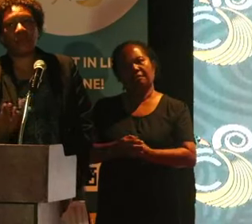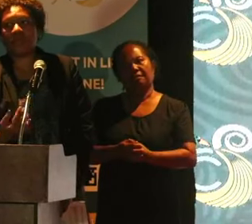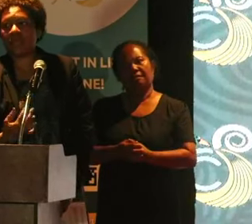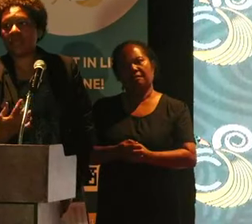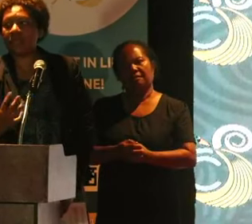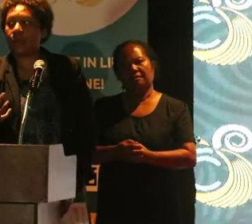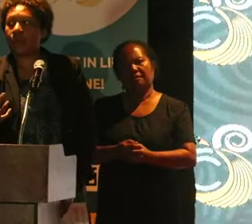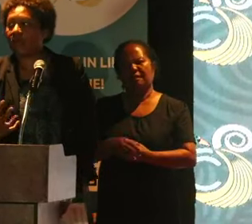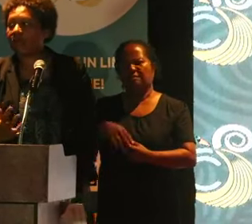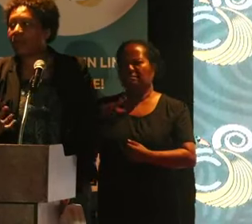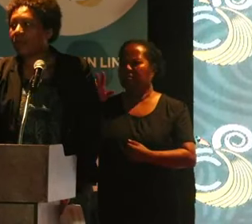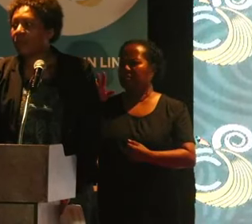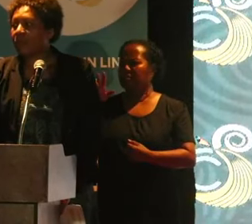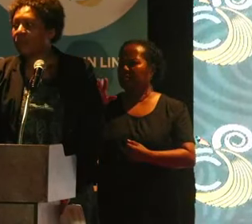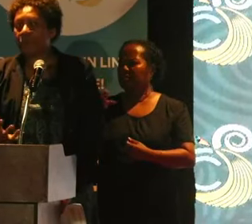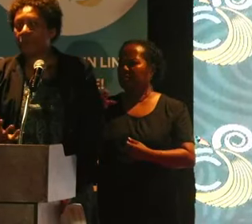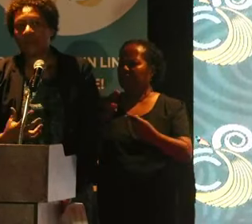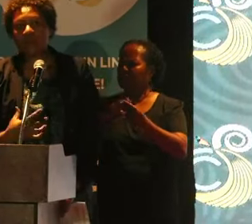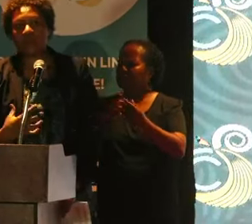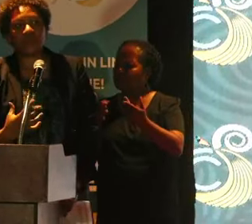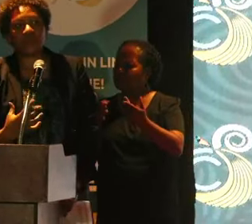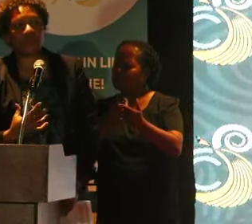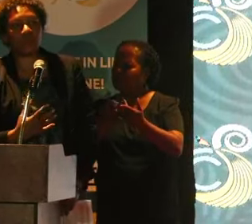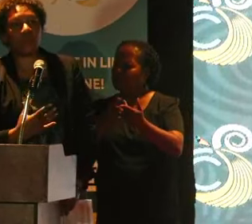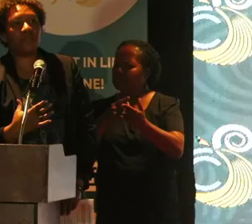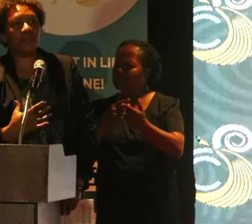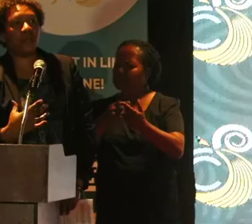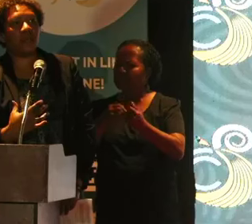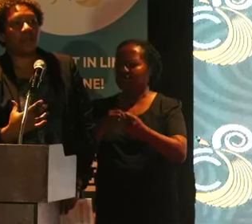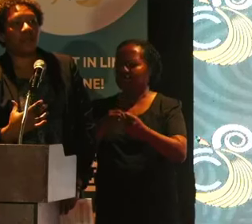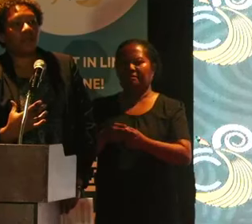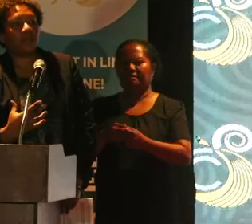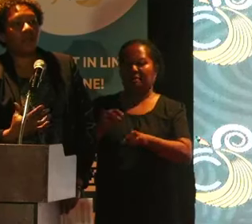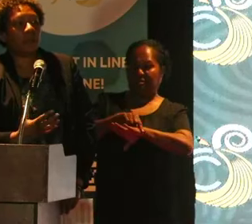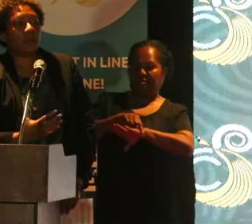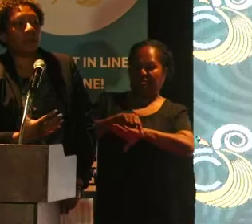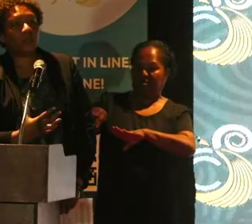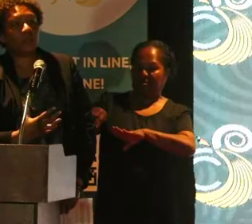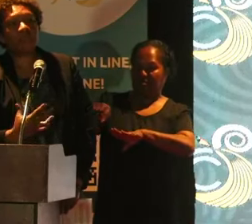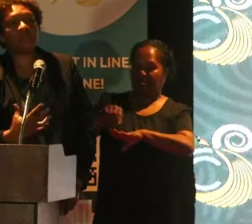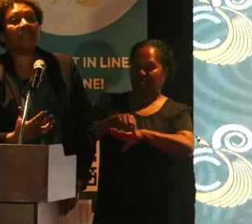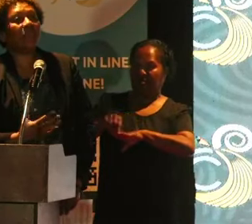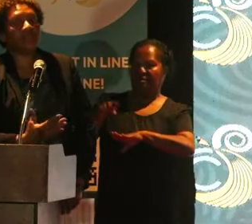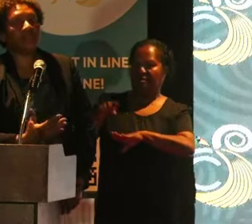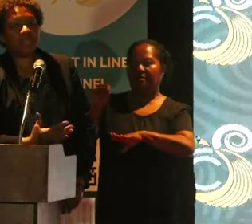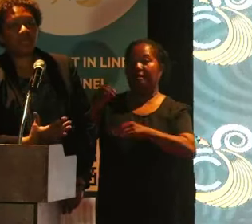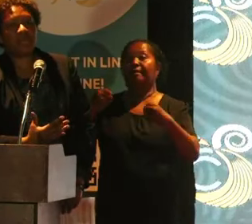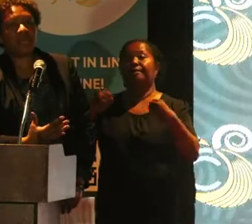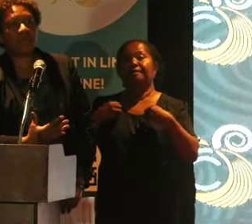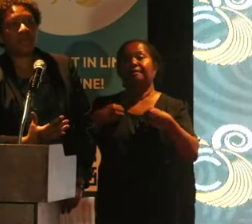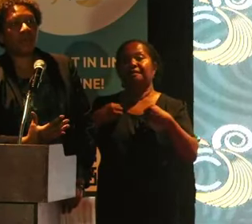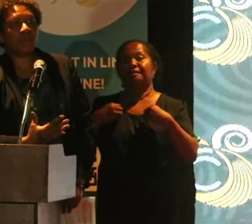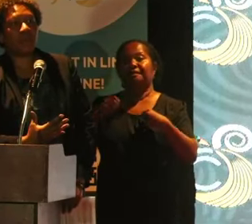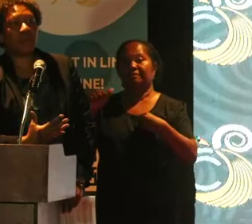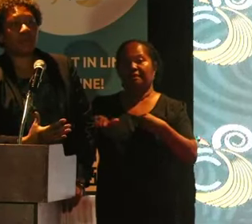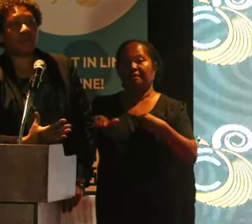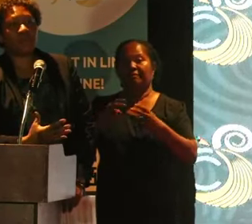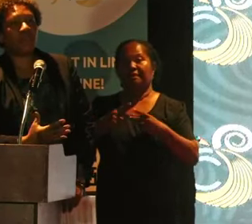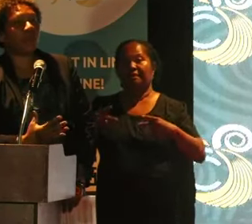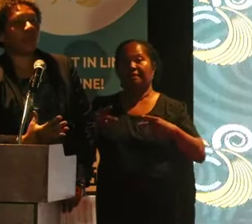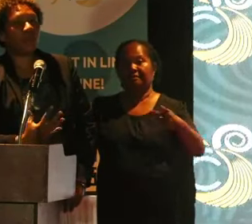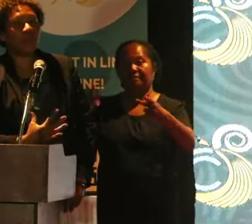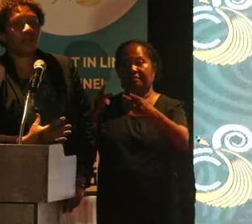sort of goes against our other regulatory requirements to say people have to do business in the right place. And on